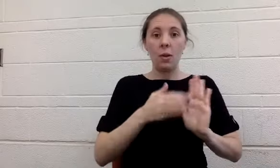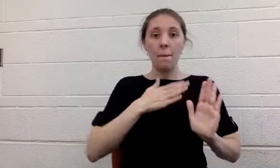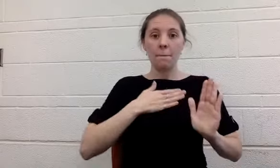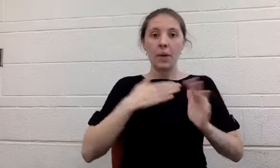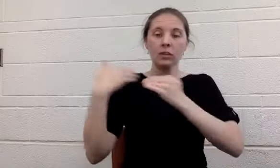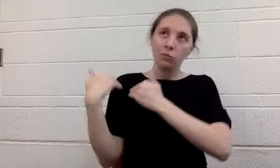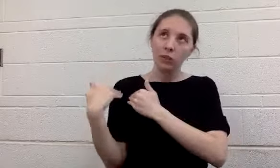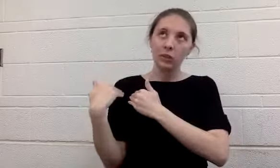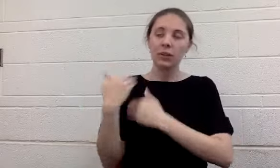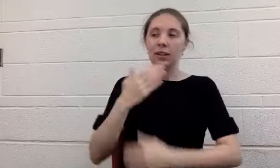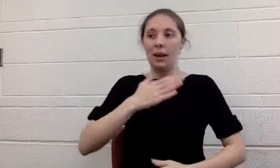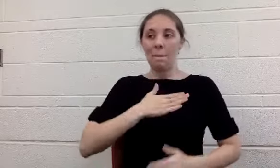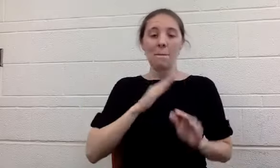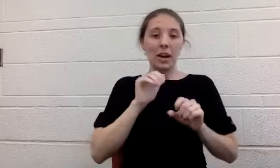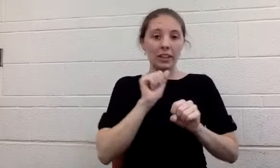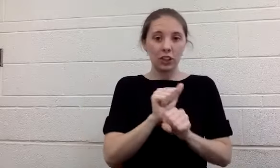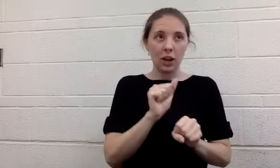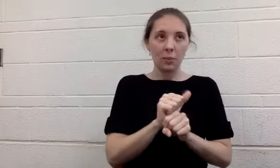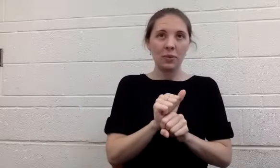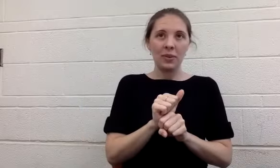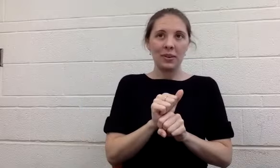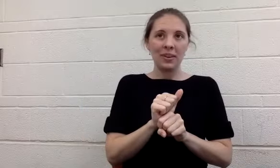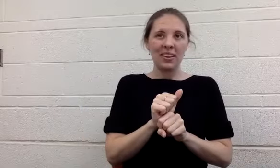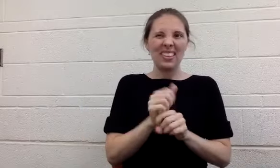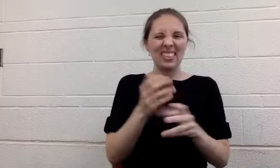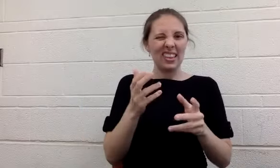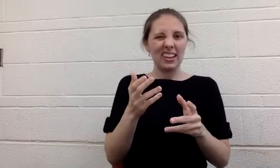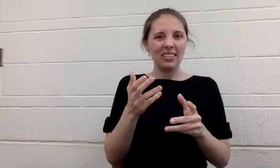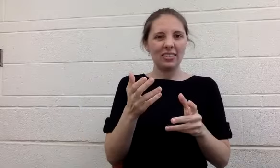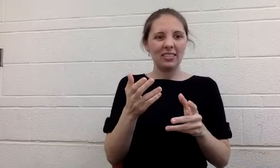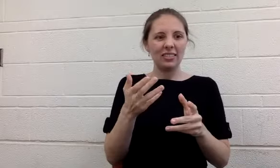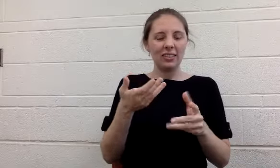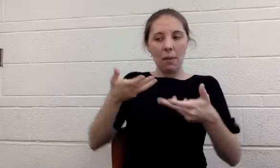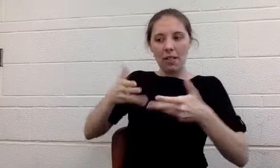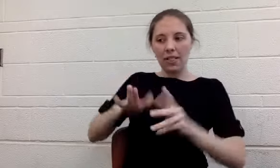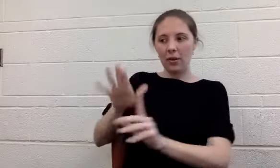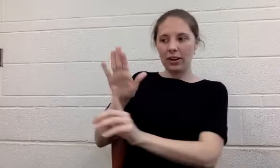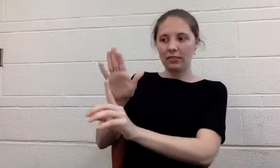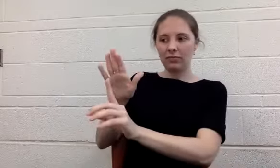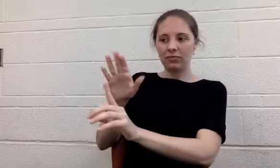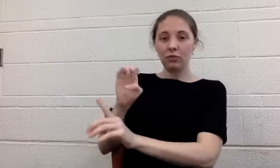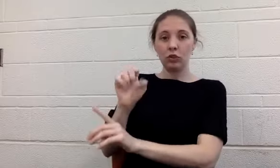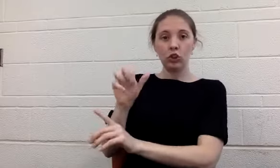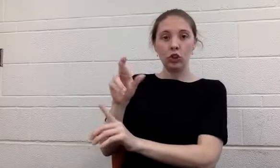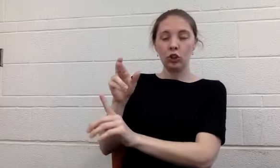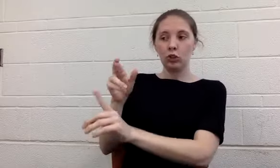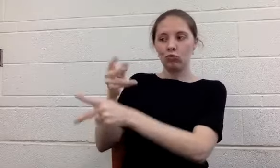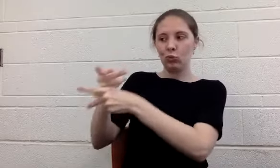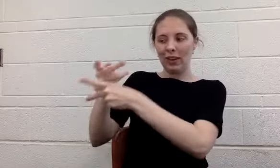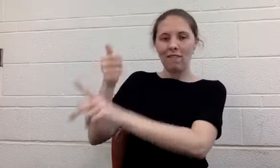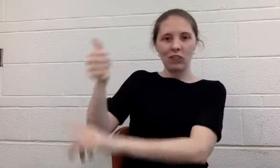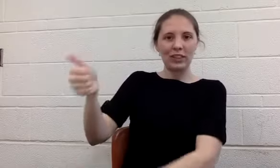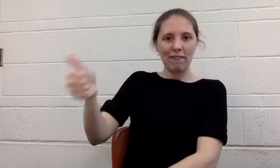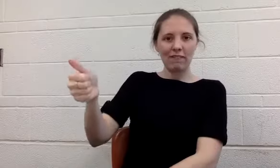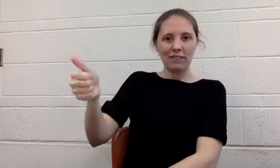I have to keep the focus on me. What do I need? What do I need so that again, what's my job here? And my job here is to